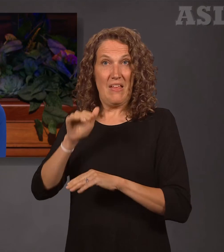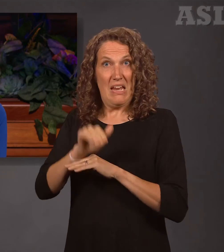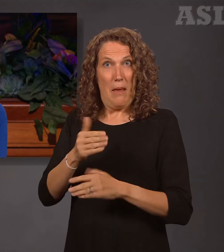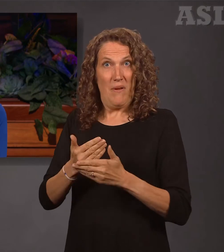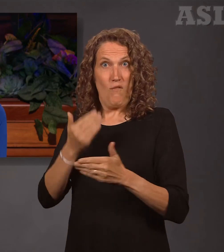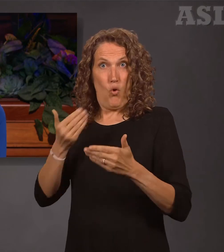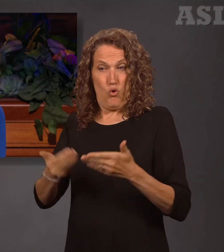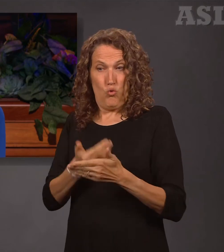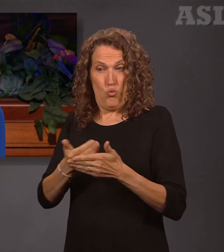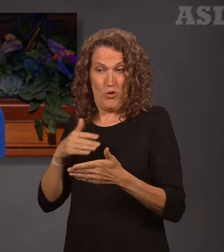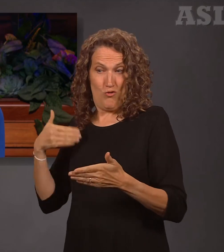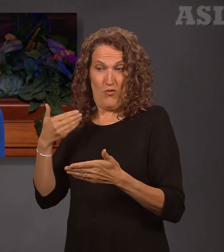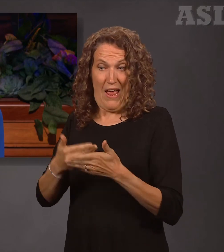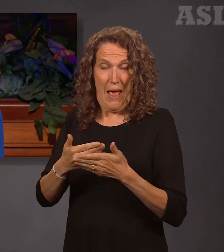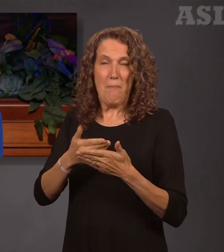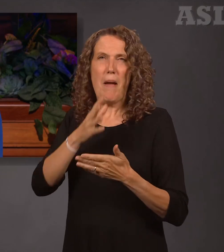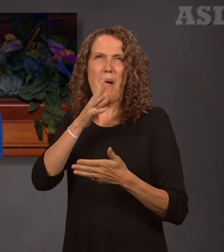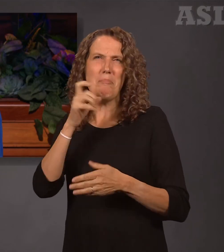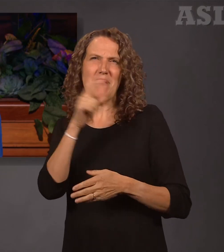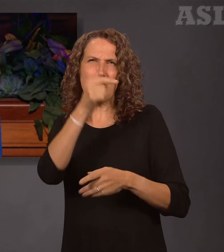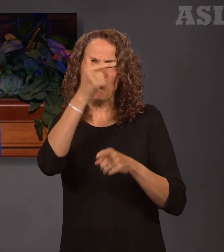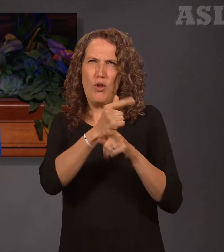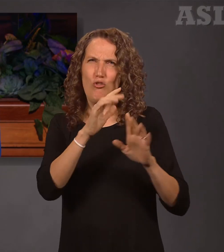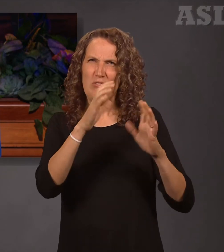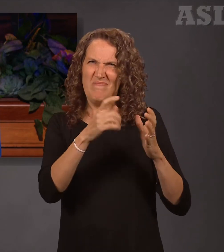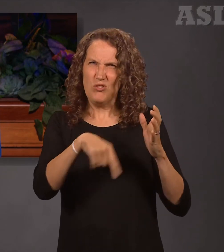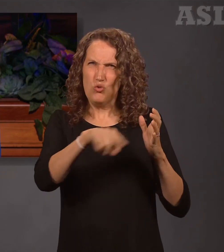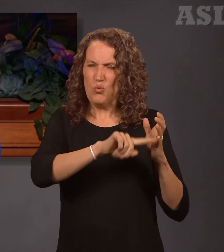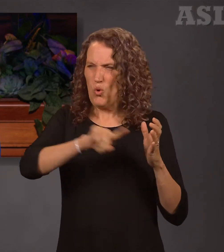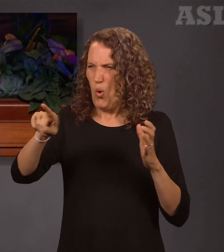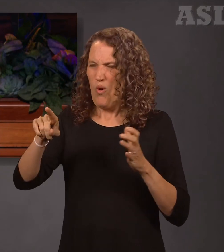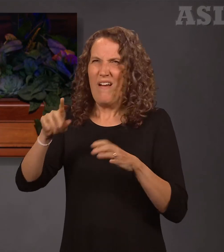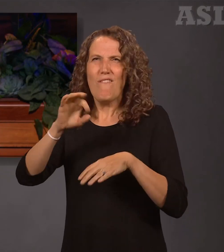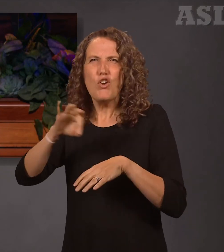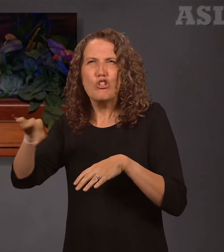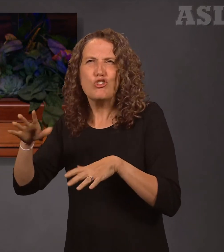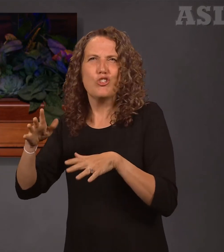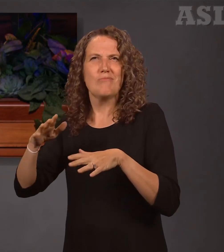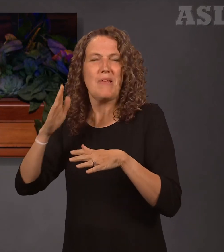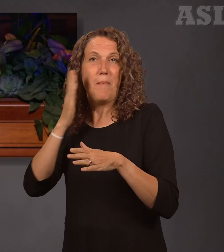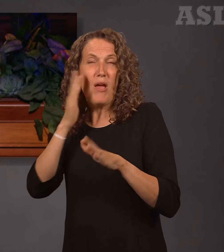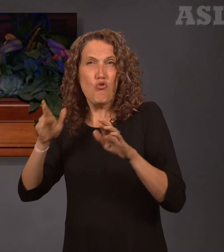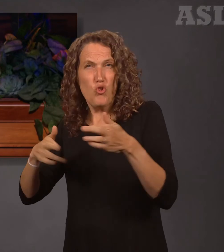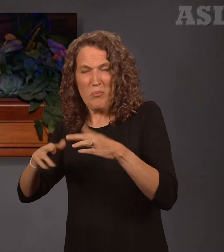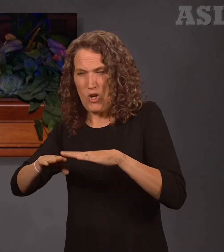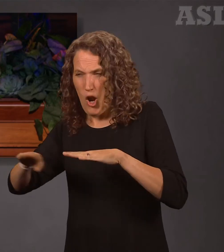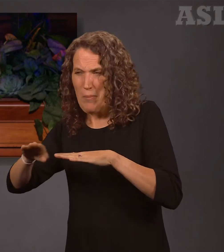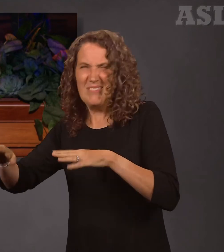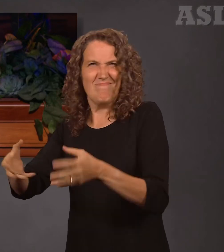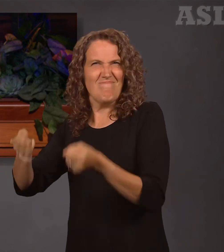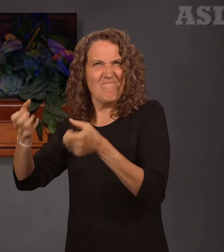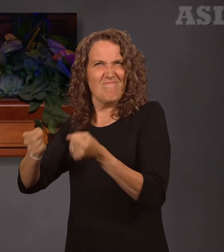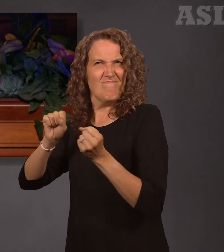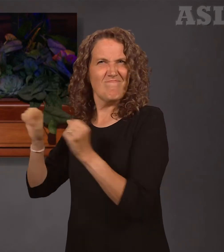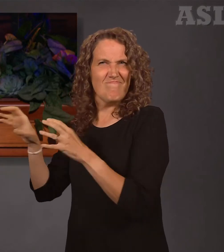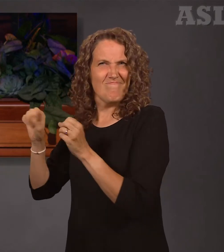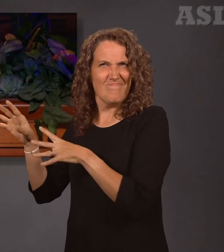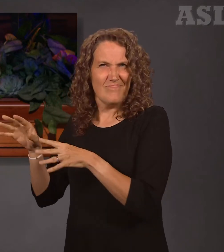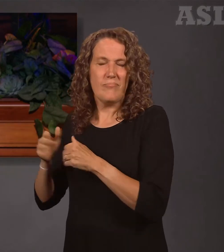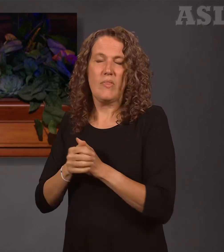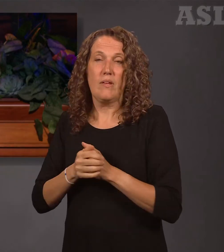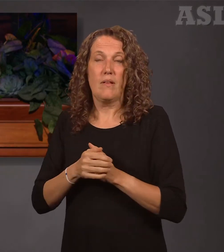asked my brothers to remove furniture and rip out bedroom carpet so the new carpet could be installed my then